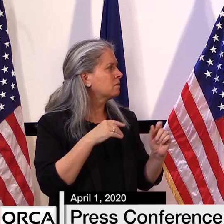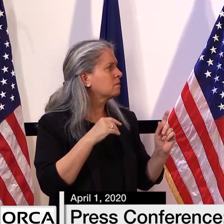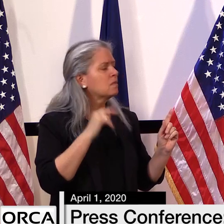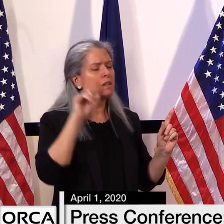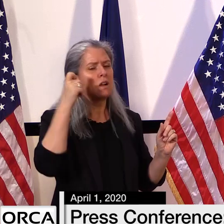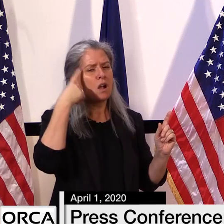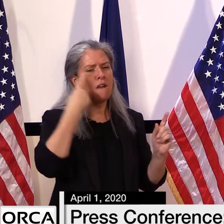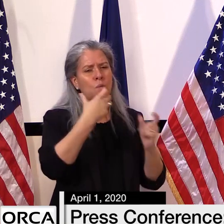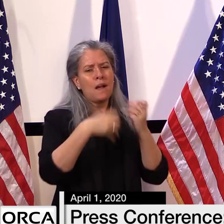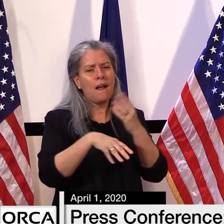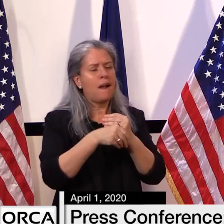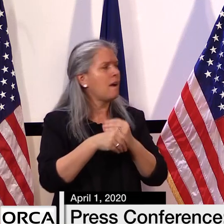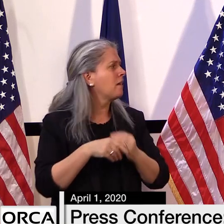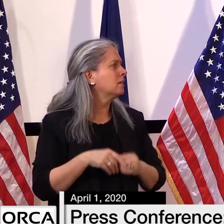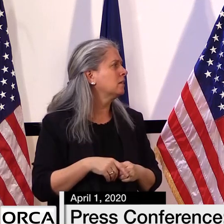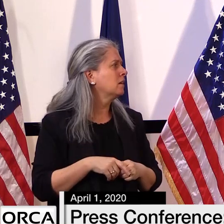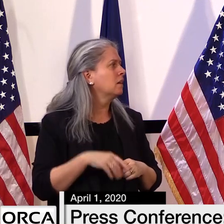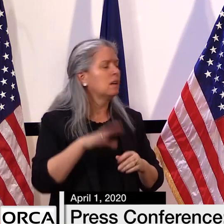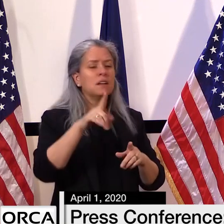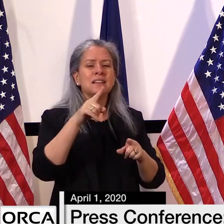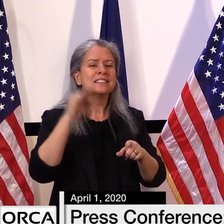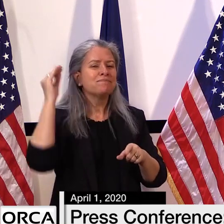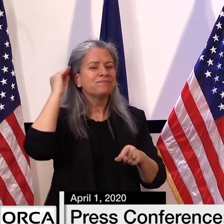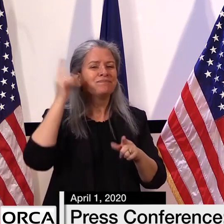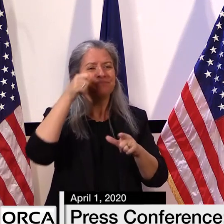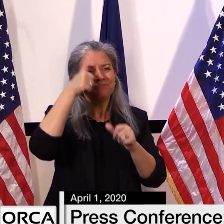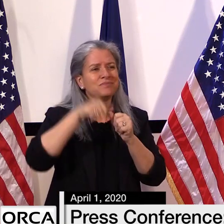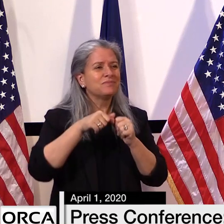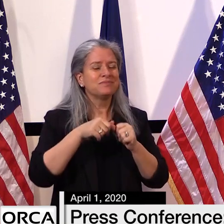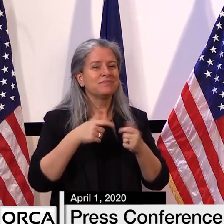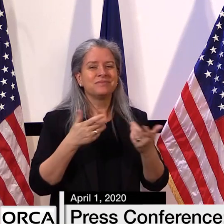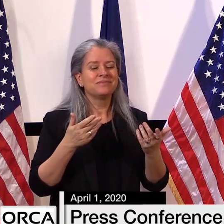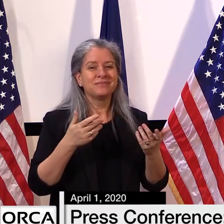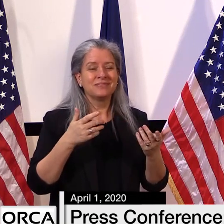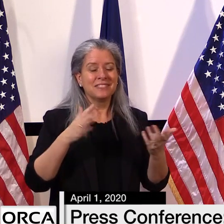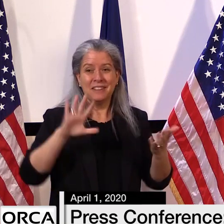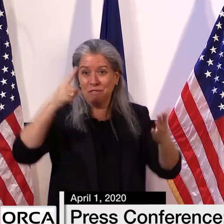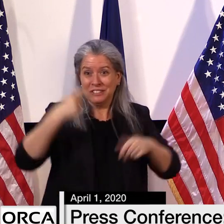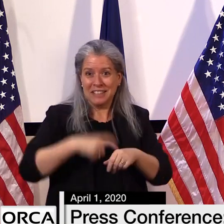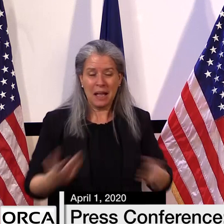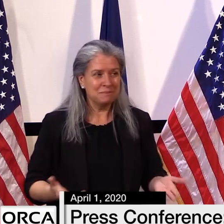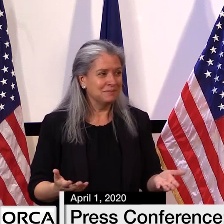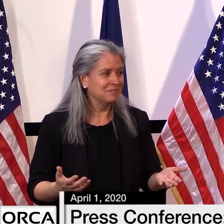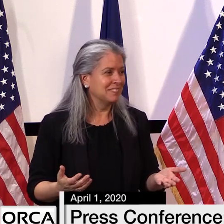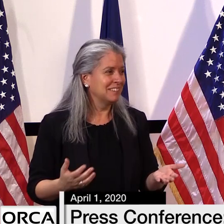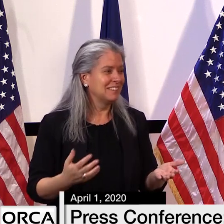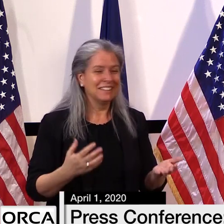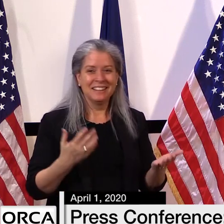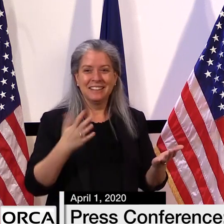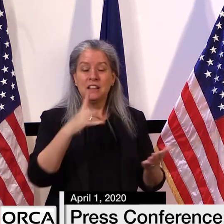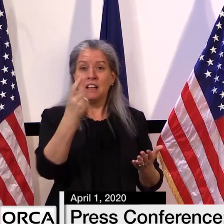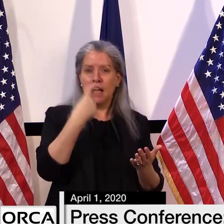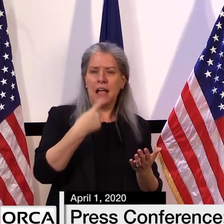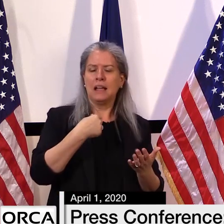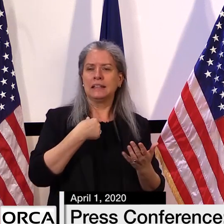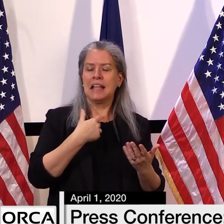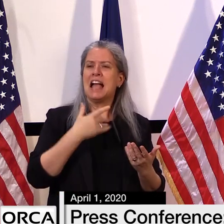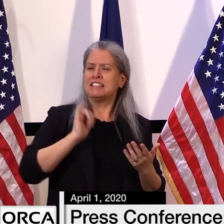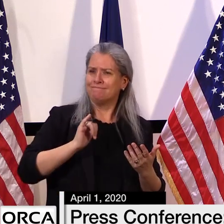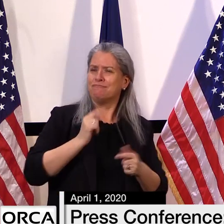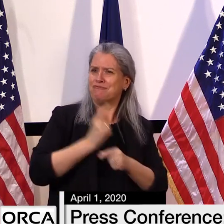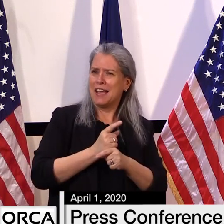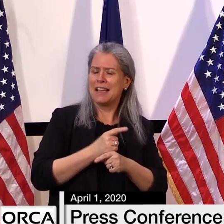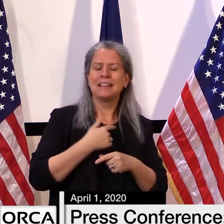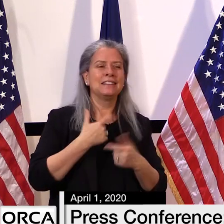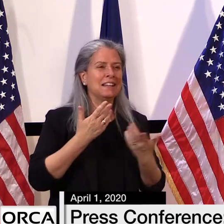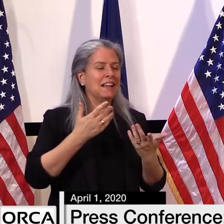Go ahead, I'm sorry. No, I was just going to say, just keep in mind, this has never been done before. Not anywhere in our country has